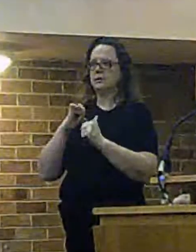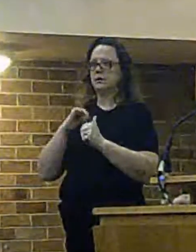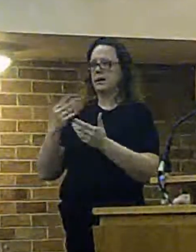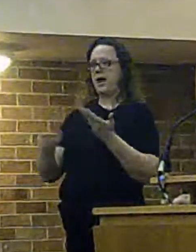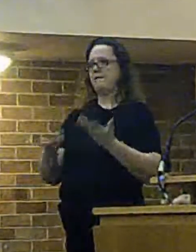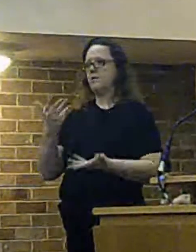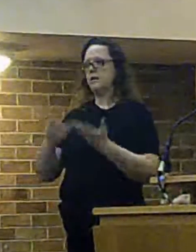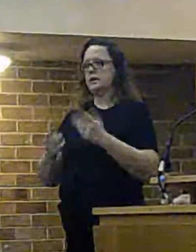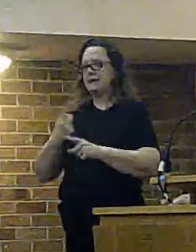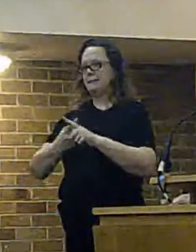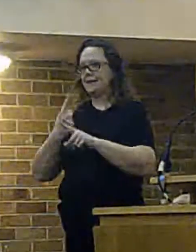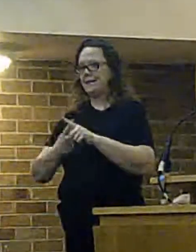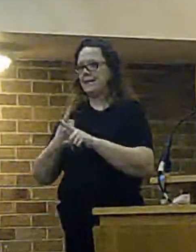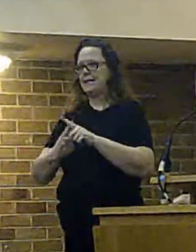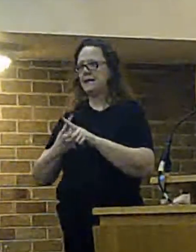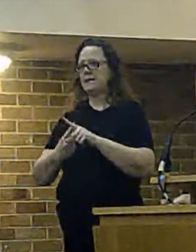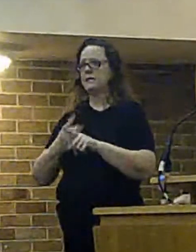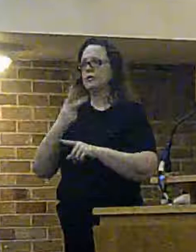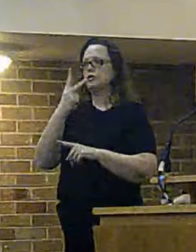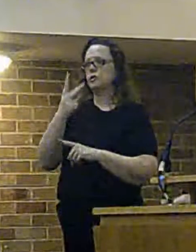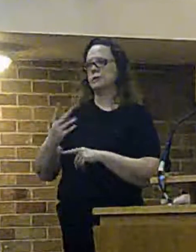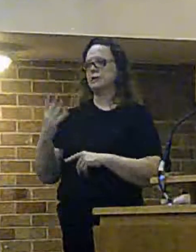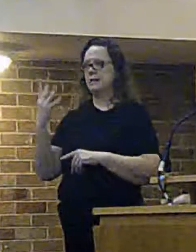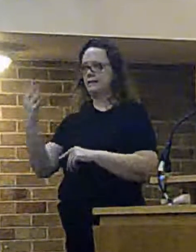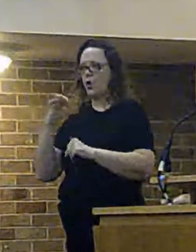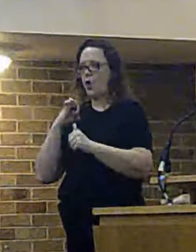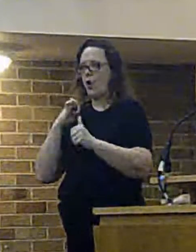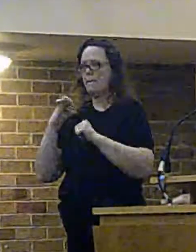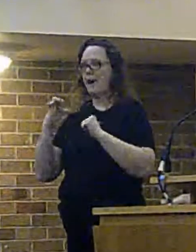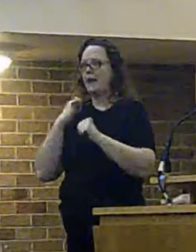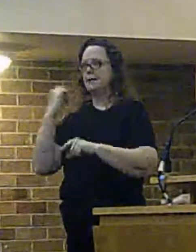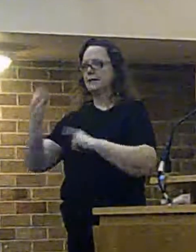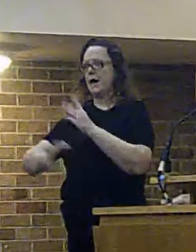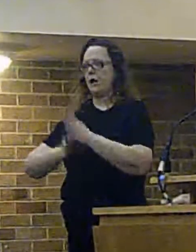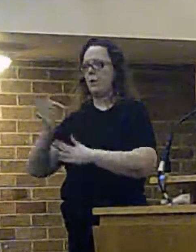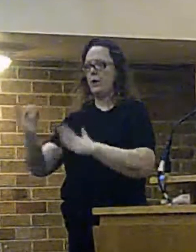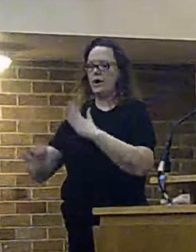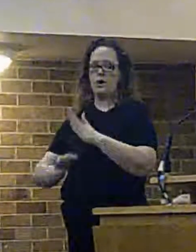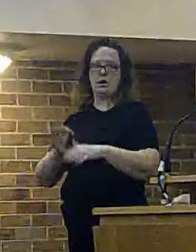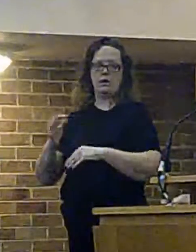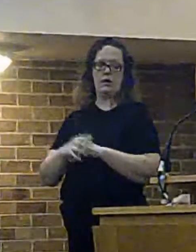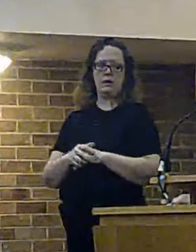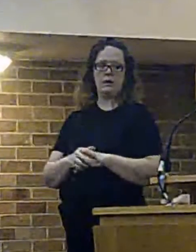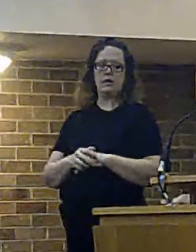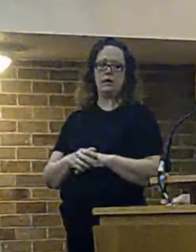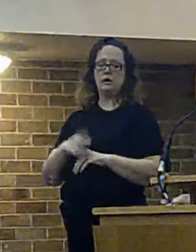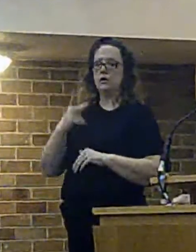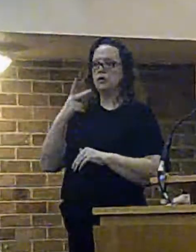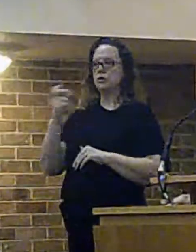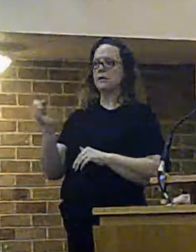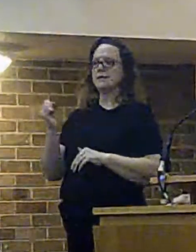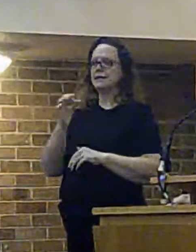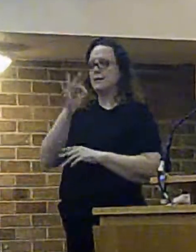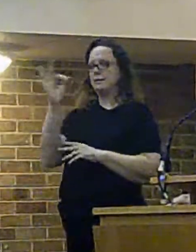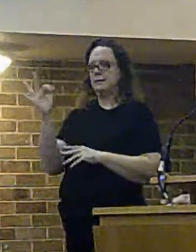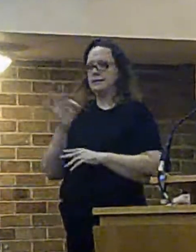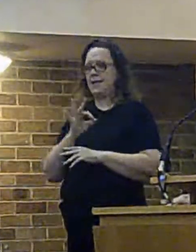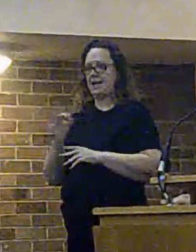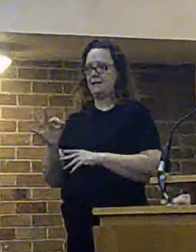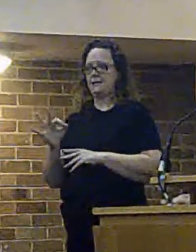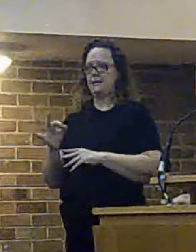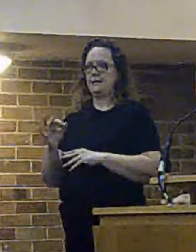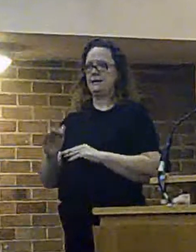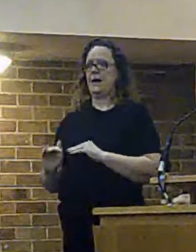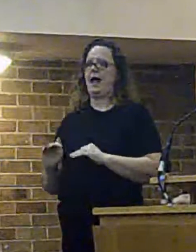miles an hour. Our map info, so our mobilising software, applies 20% uplift to the average